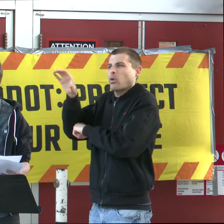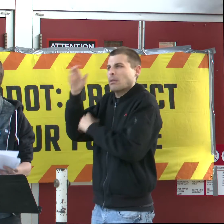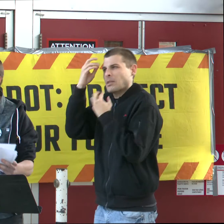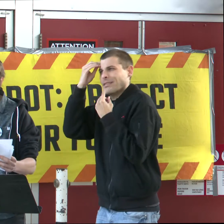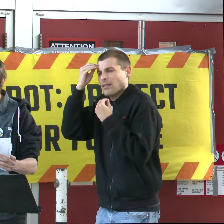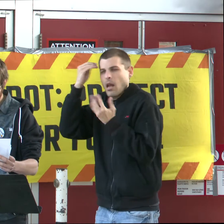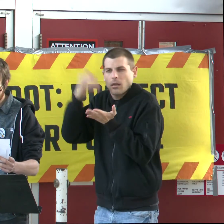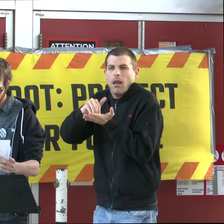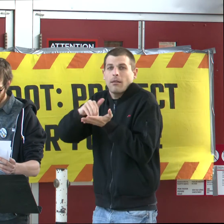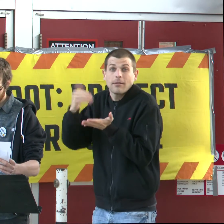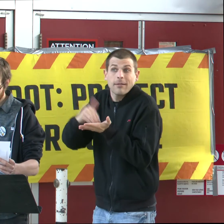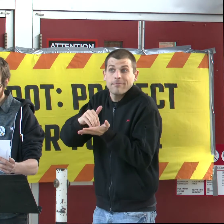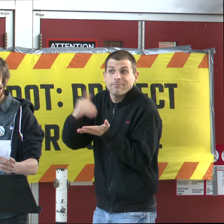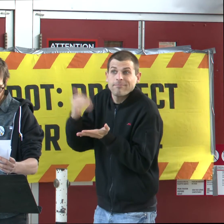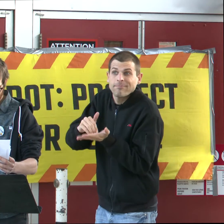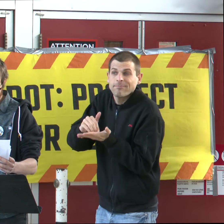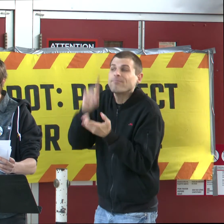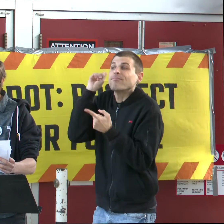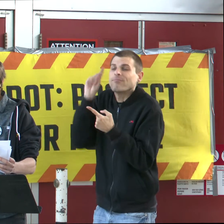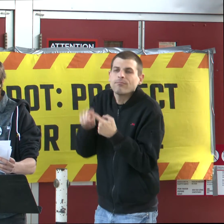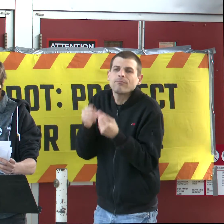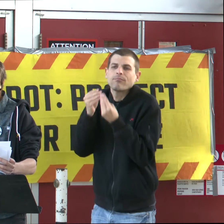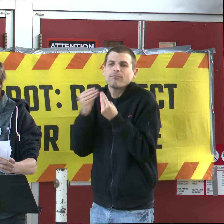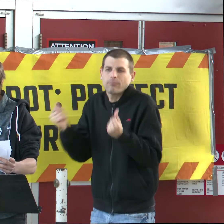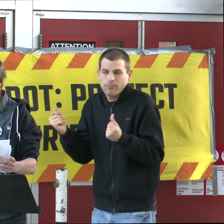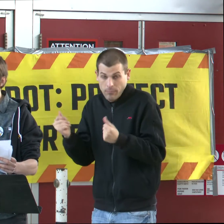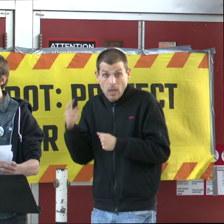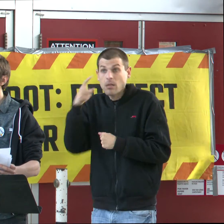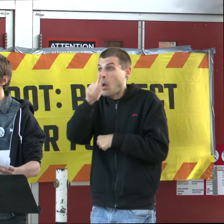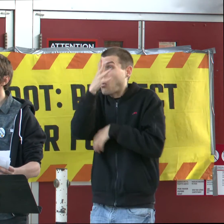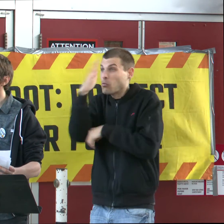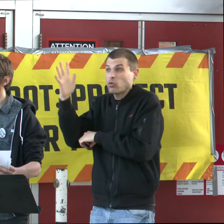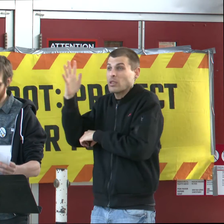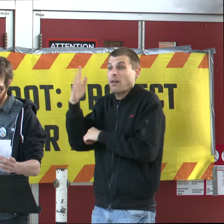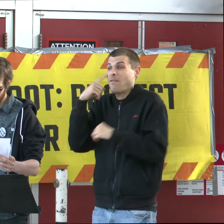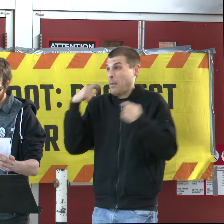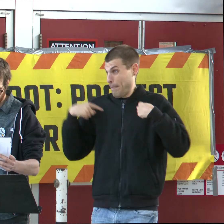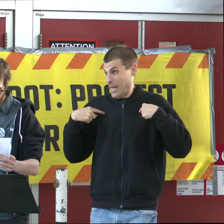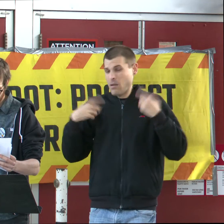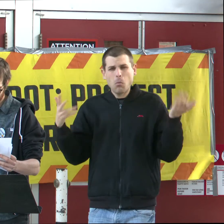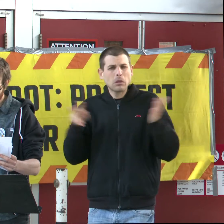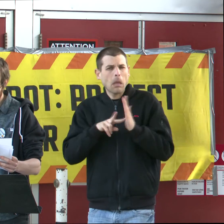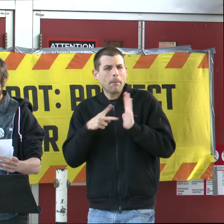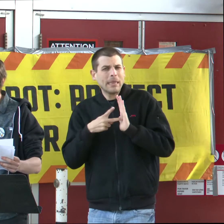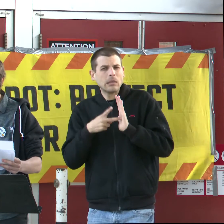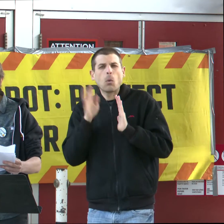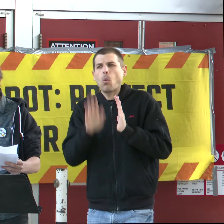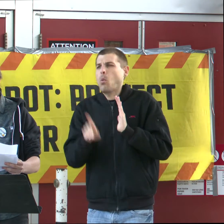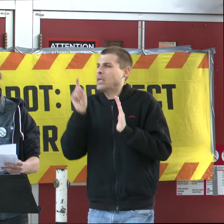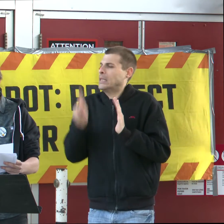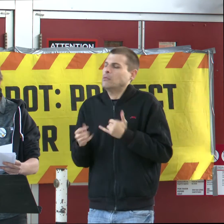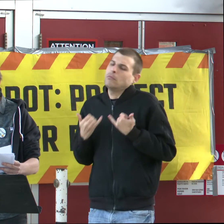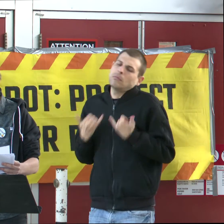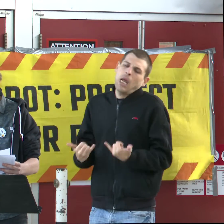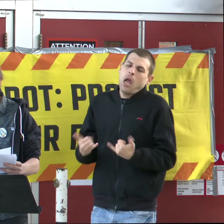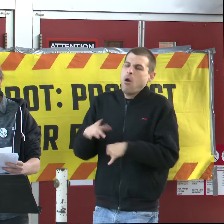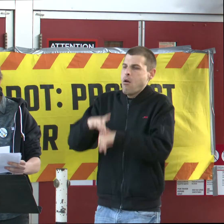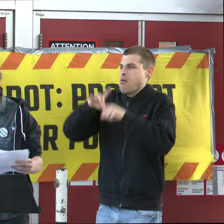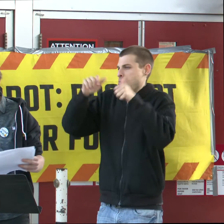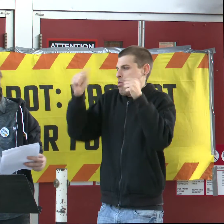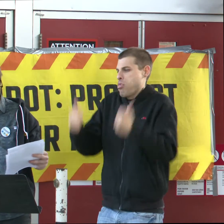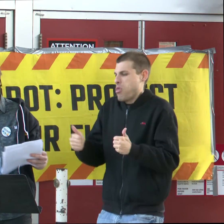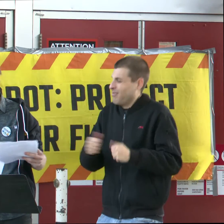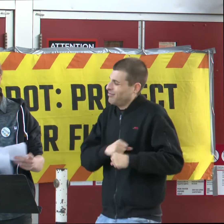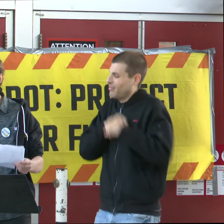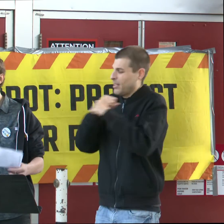finally, to tie it all together, those cherry blossoms to me also reflect the urgency of the climate crisis that we've been facing. The blossoming